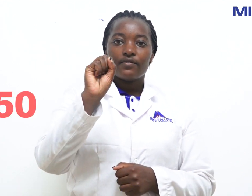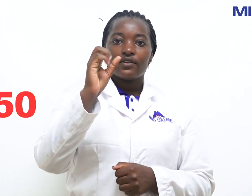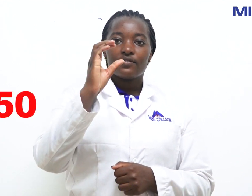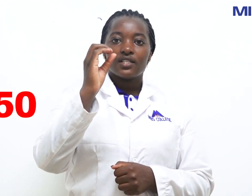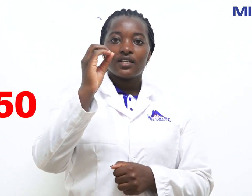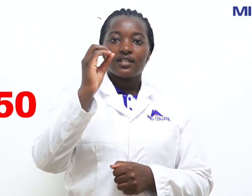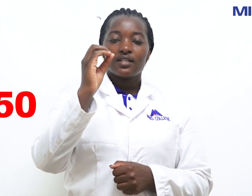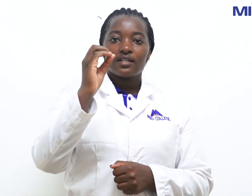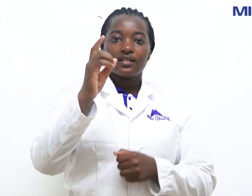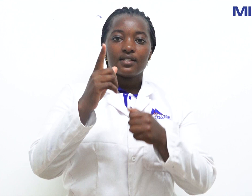50,